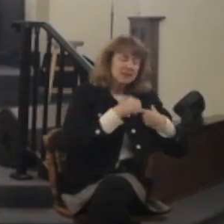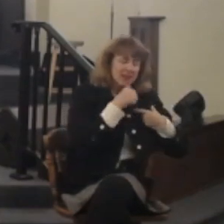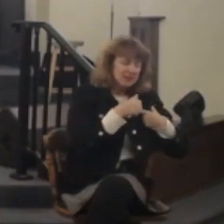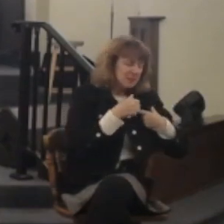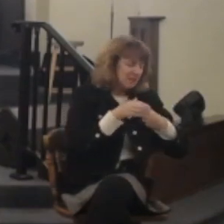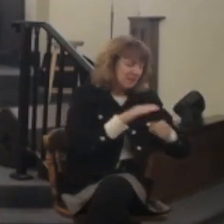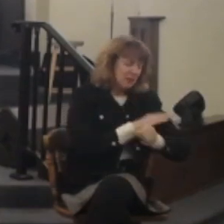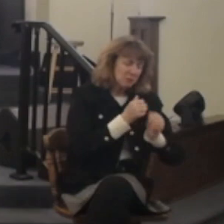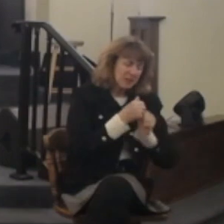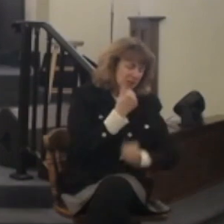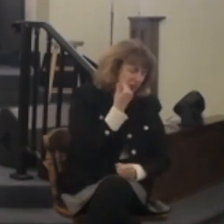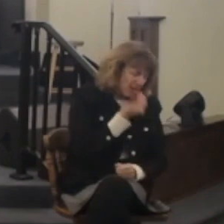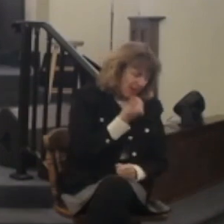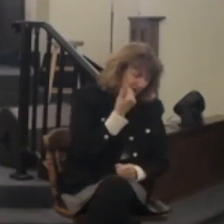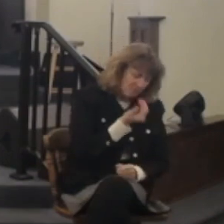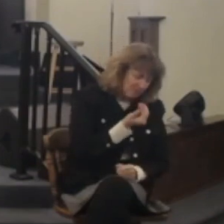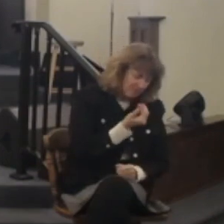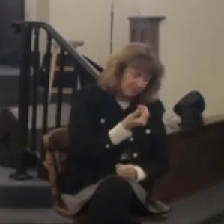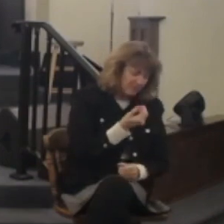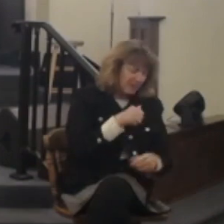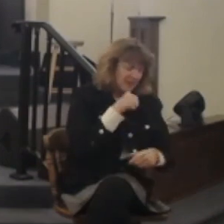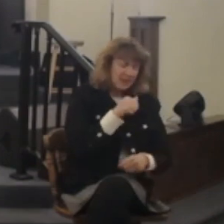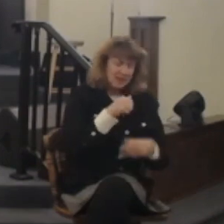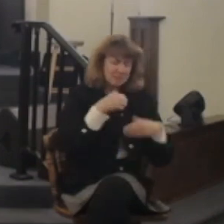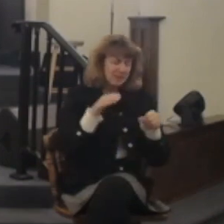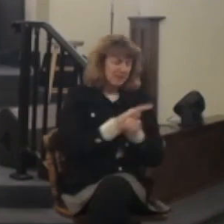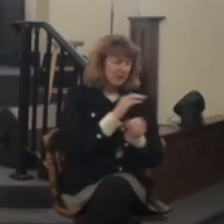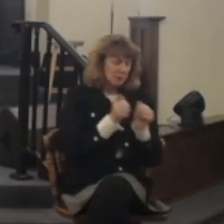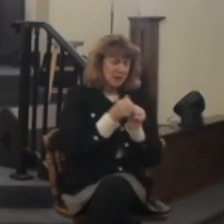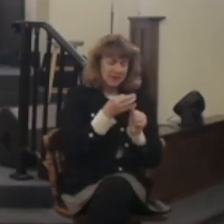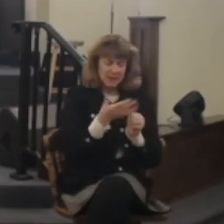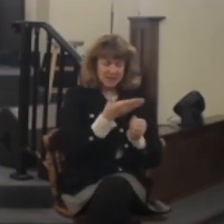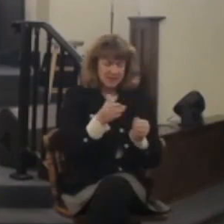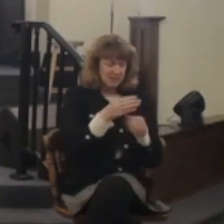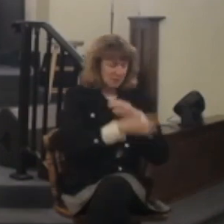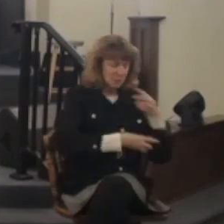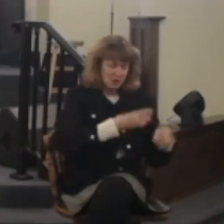receiving in themselves the penalty of their error, which was due.